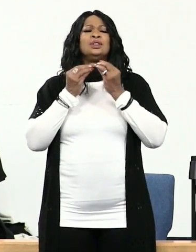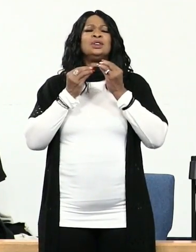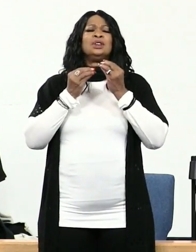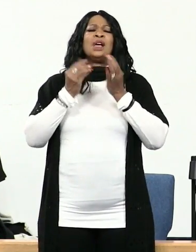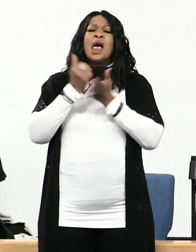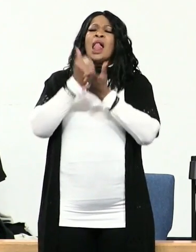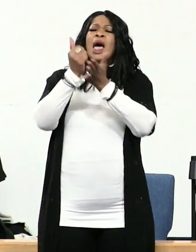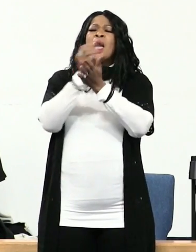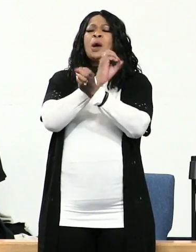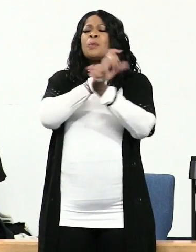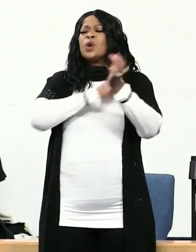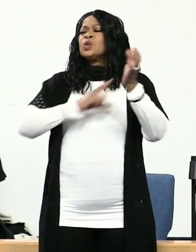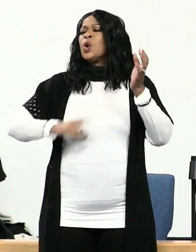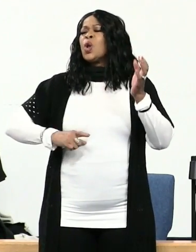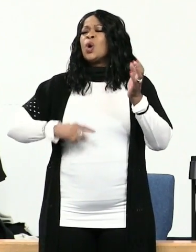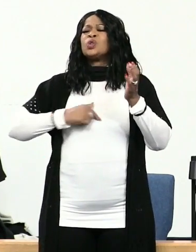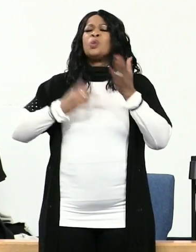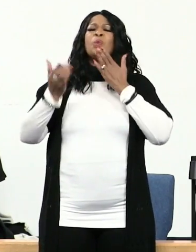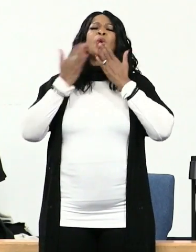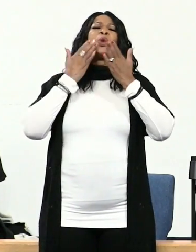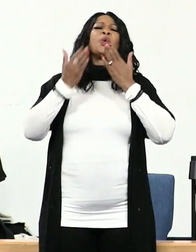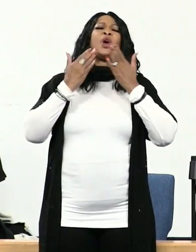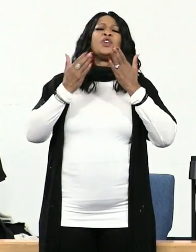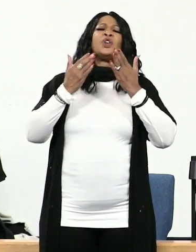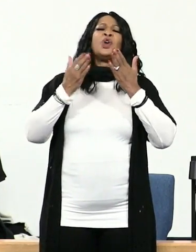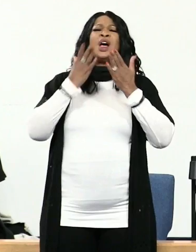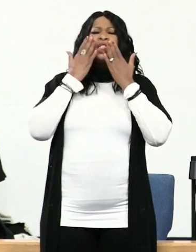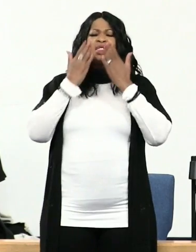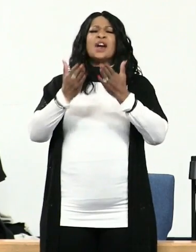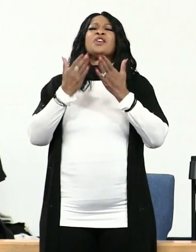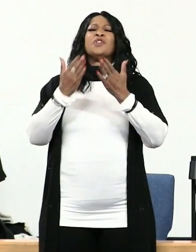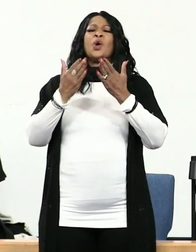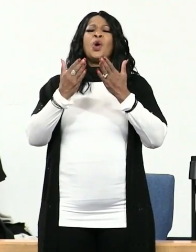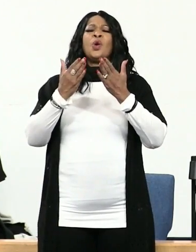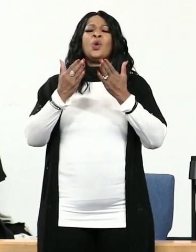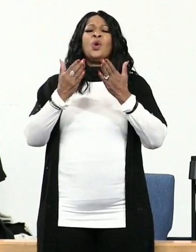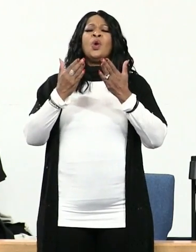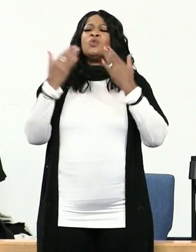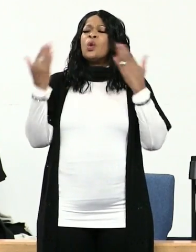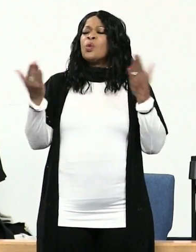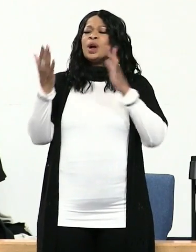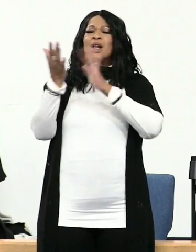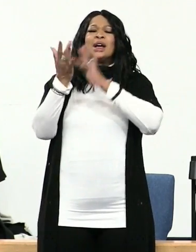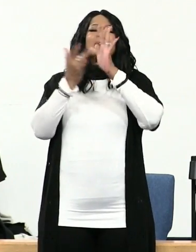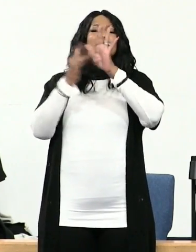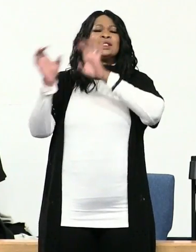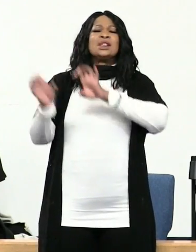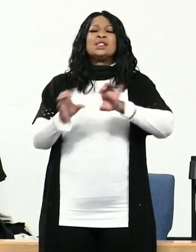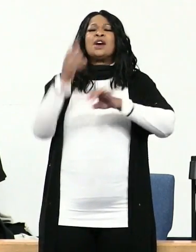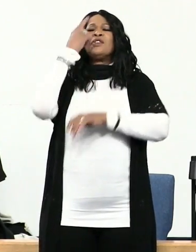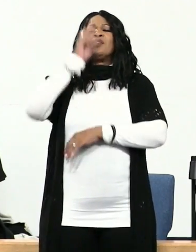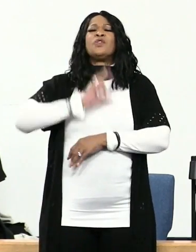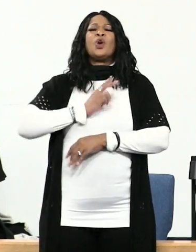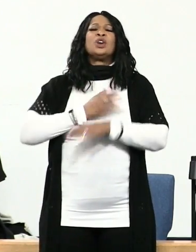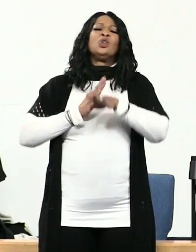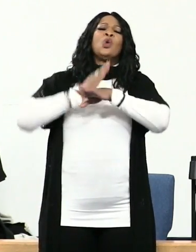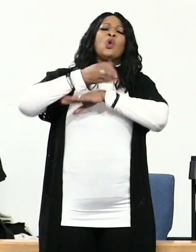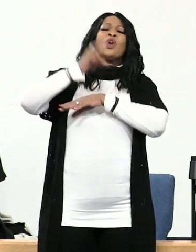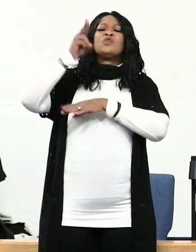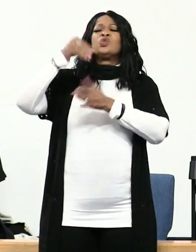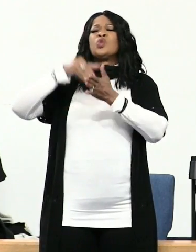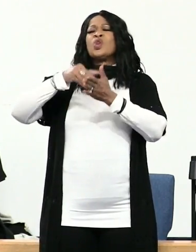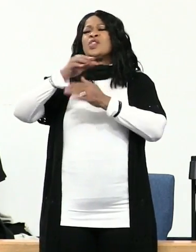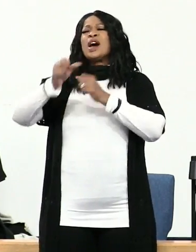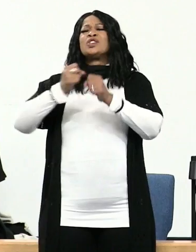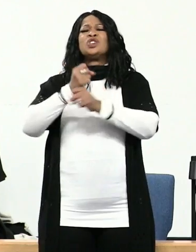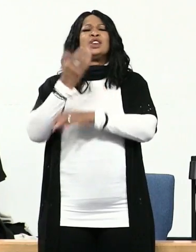O Lord, to be grateful and thankful for what Jesus has done for us over 2,000 years